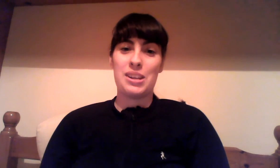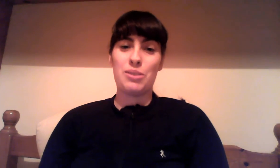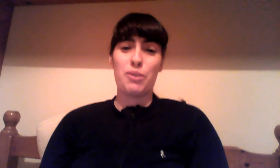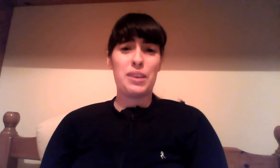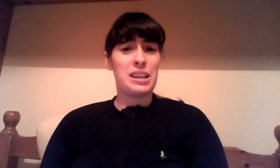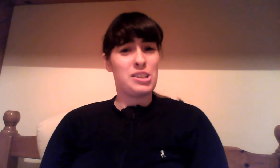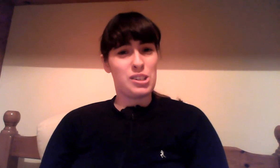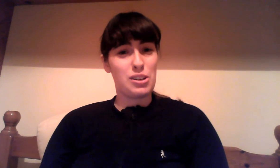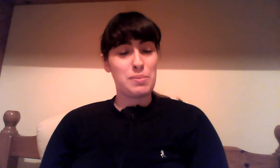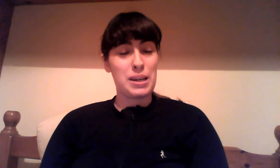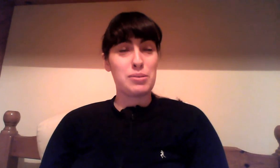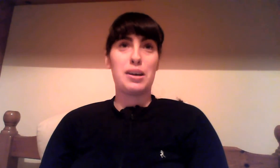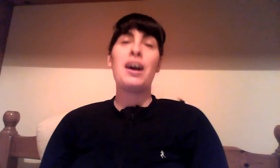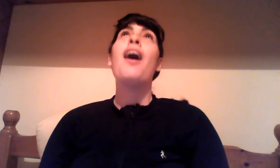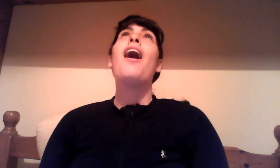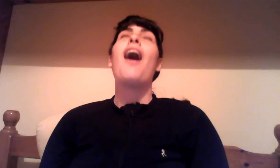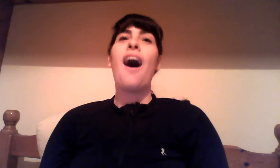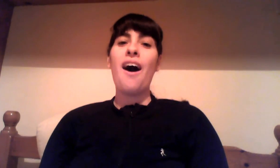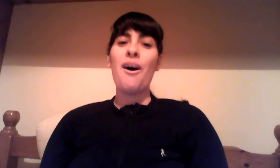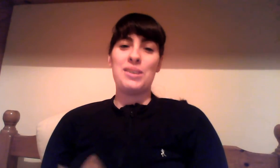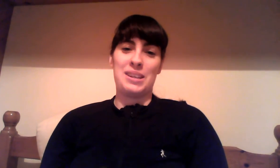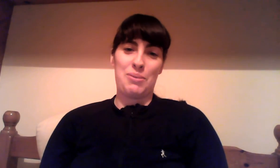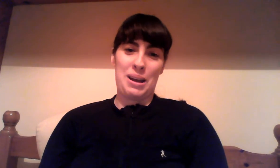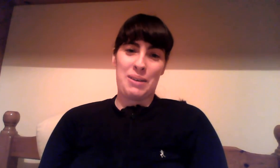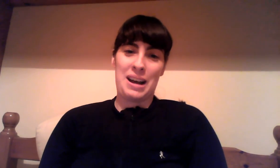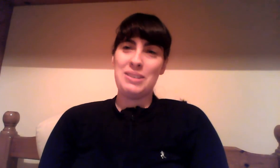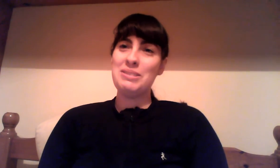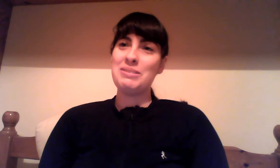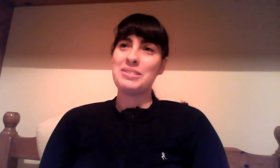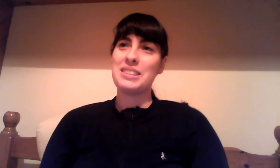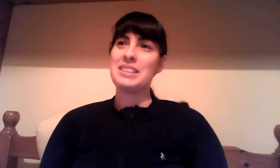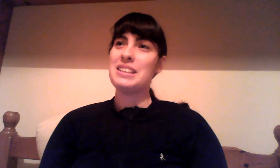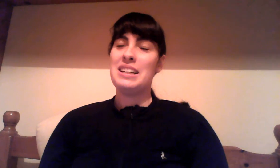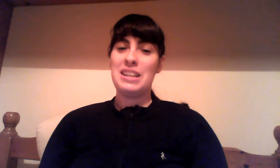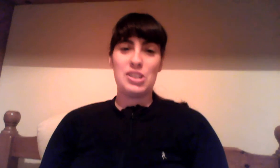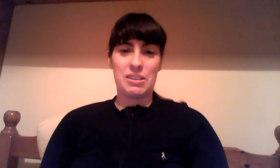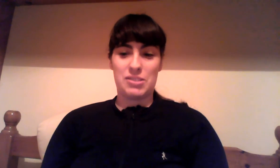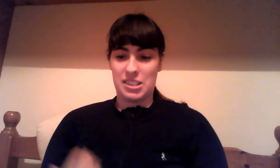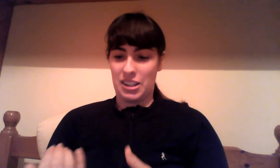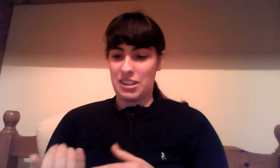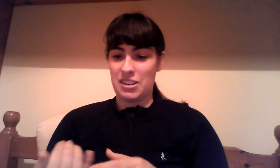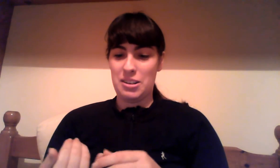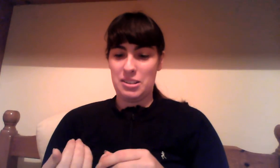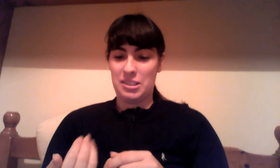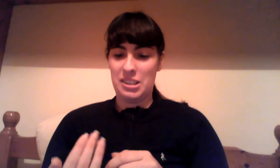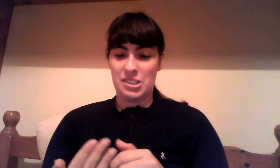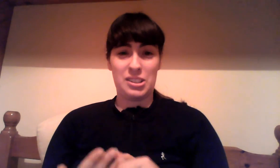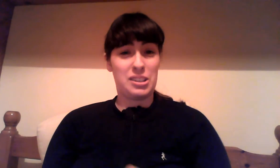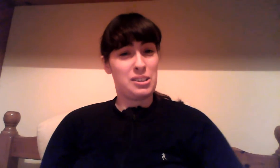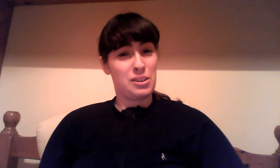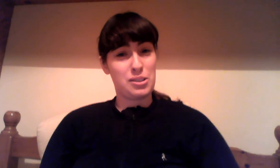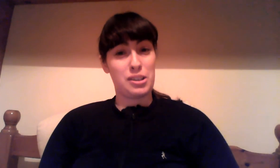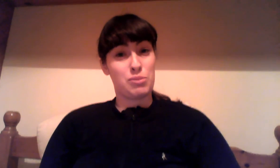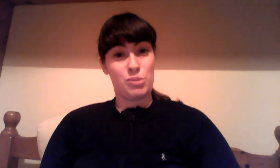the wrong thing, and he just looked at me and I was like, oh, it's the other way around. He just gives us like, he just like looks like,